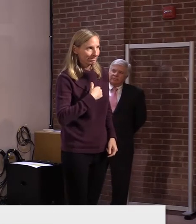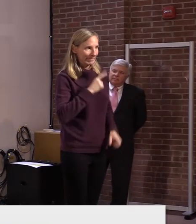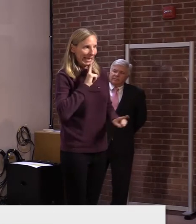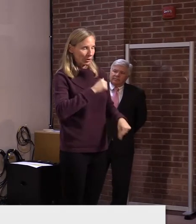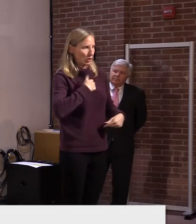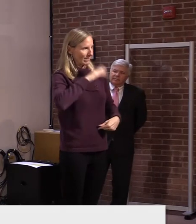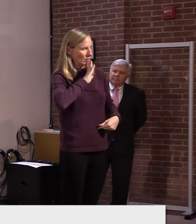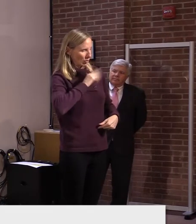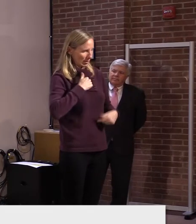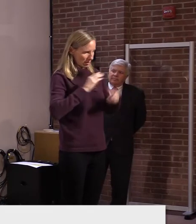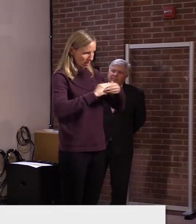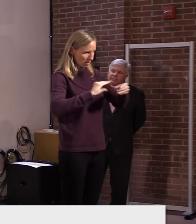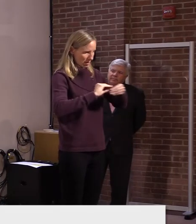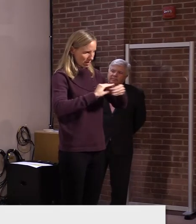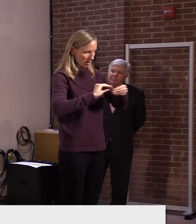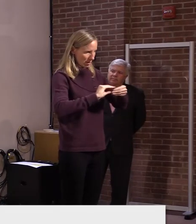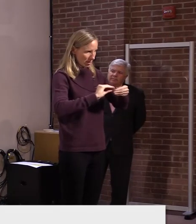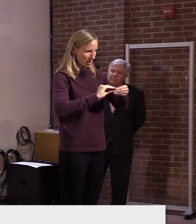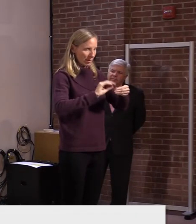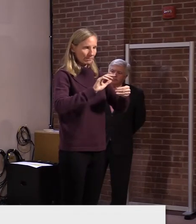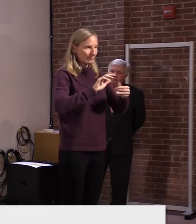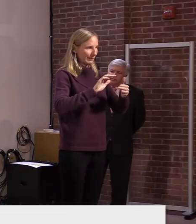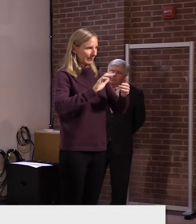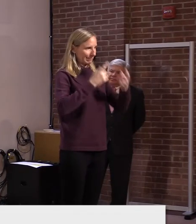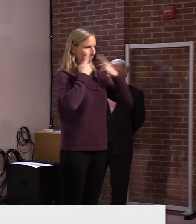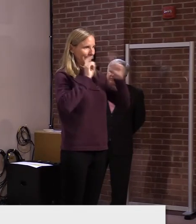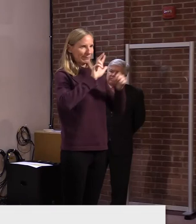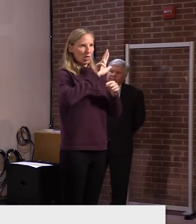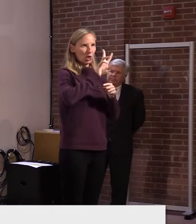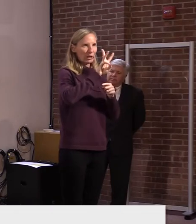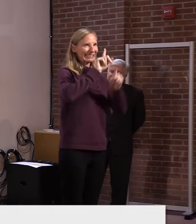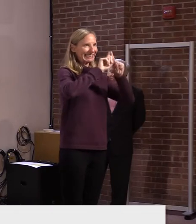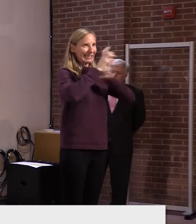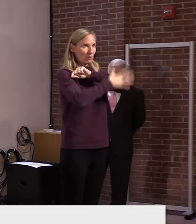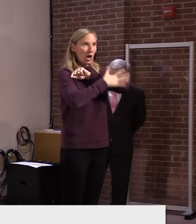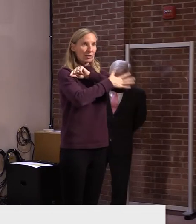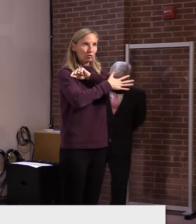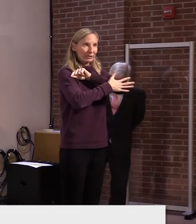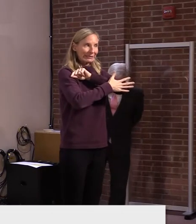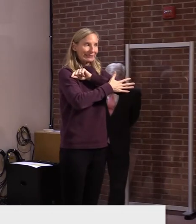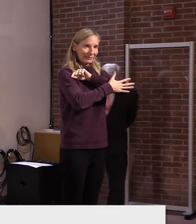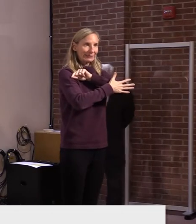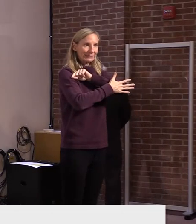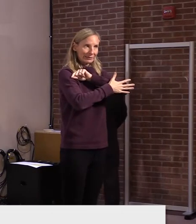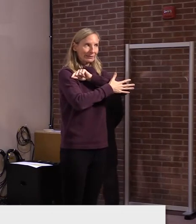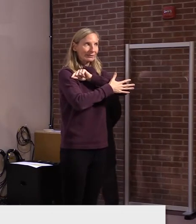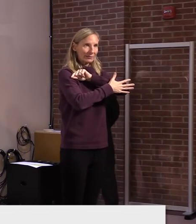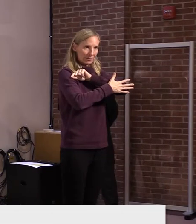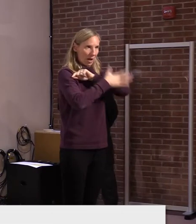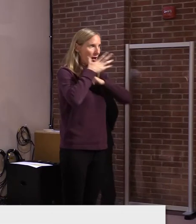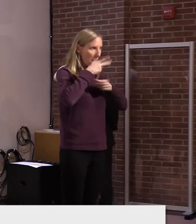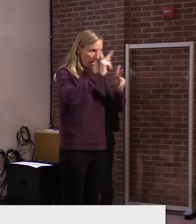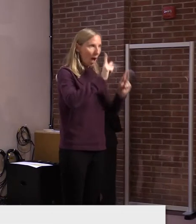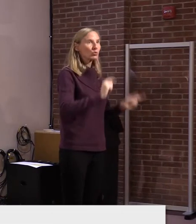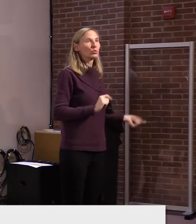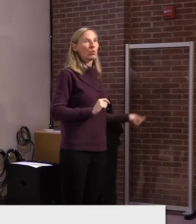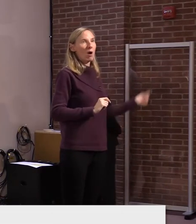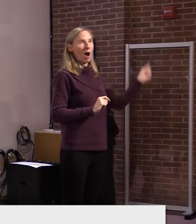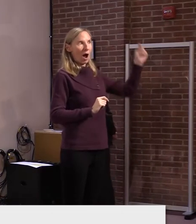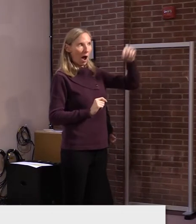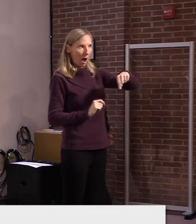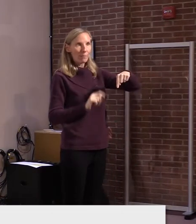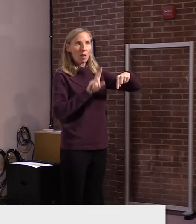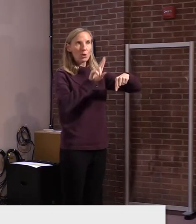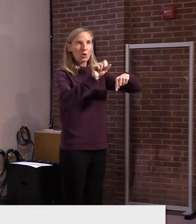think it was 36 countries or something of that nature were going to be able to come to